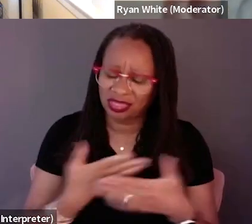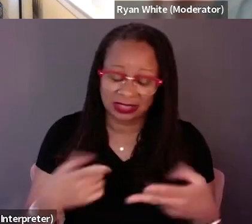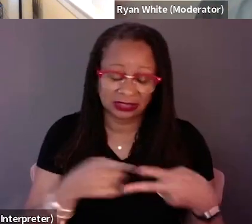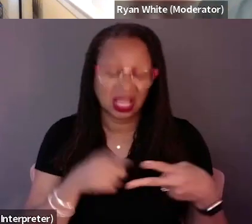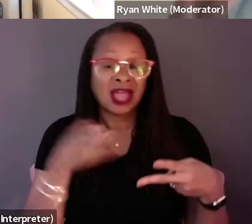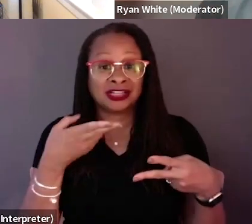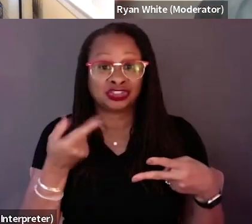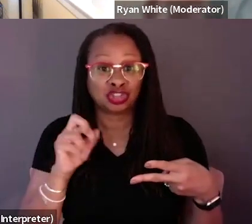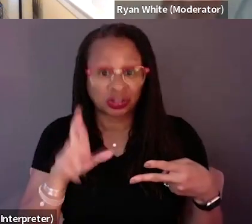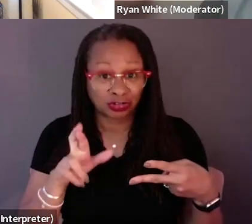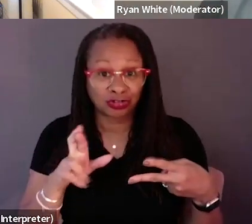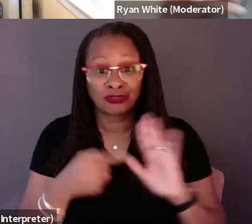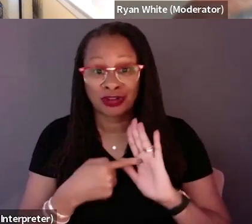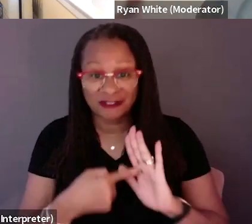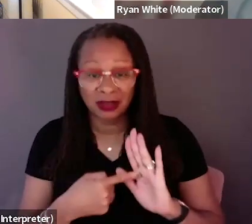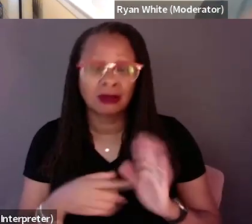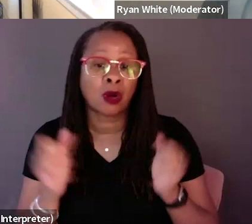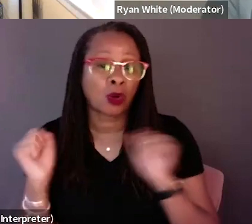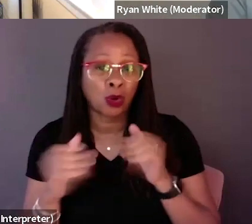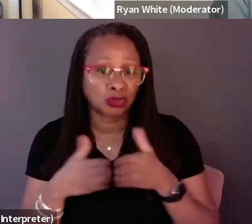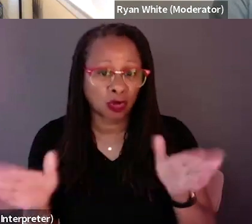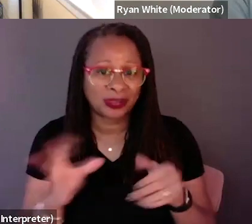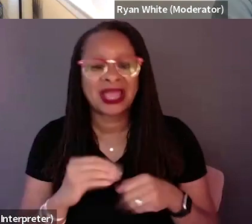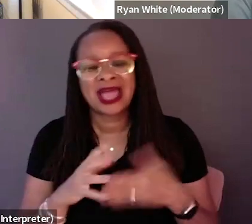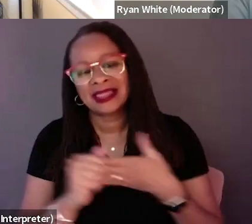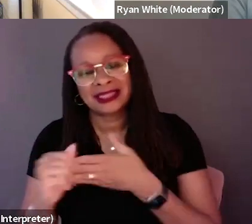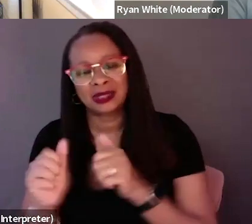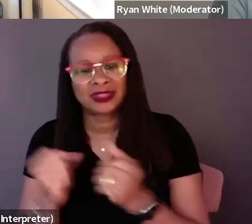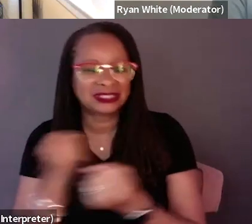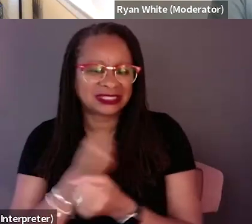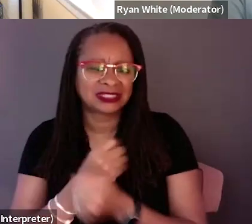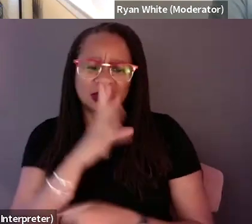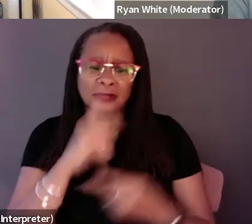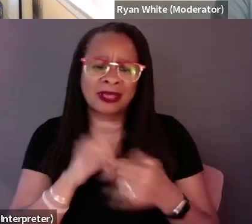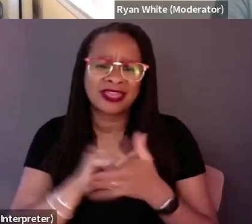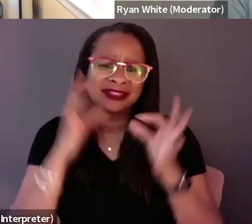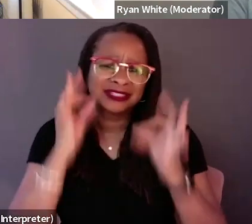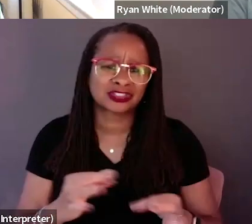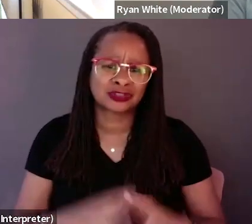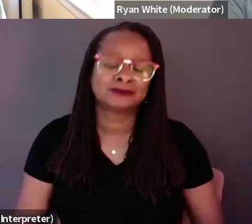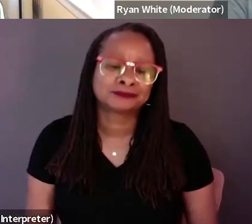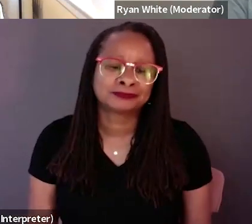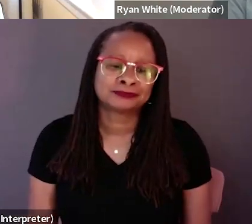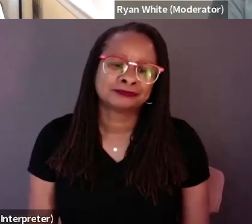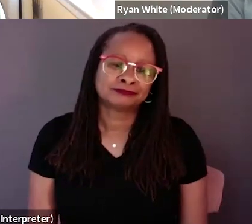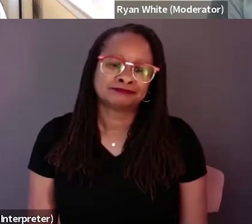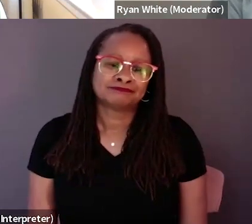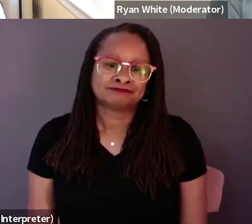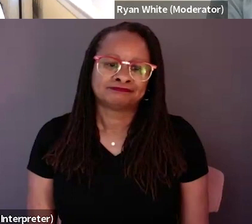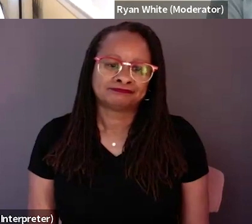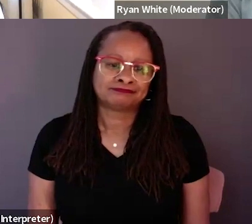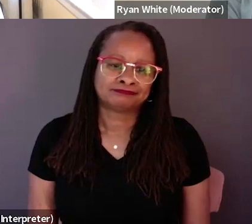things, the gender reveal cold open and leading with the statistics. Talk to me about that decision. Yes.